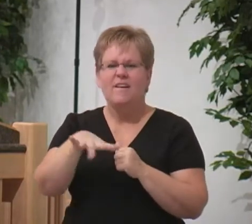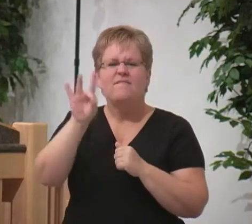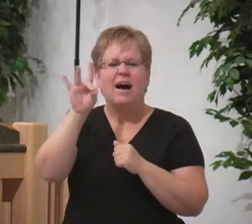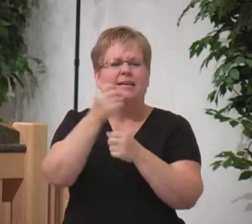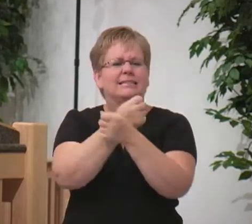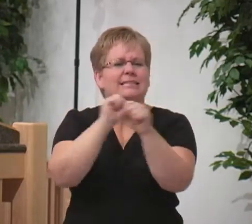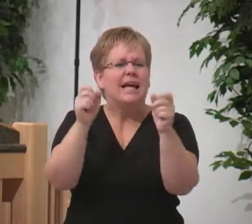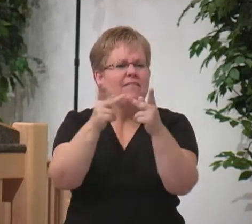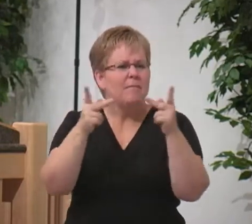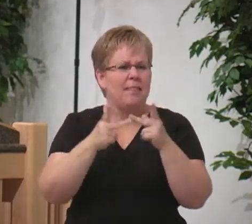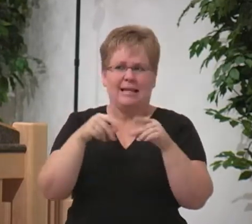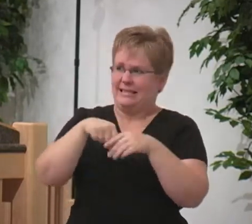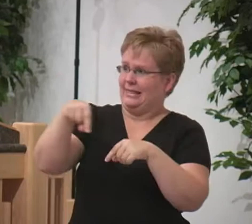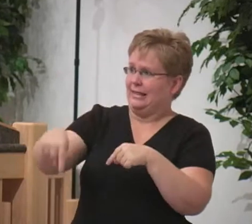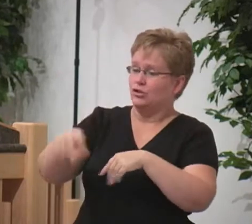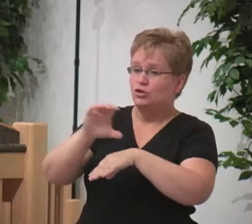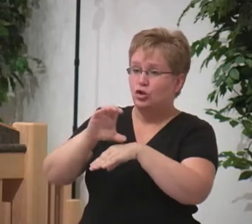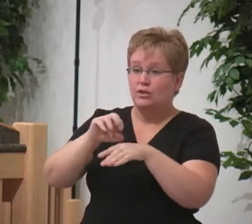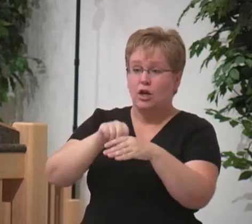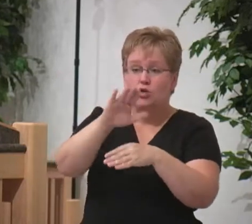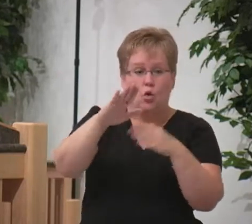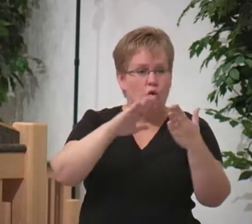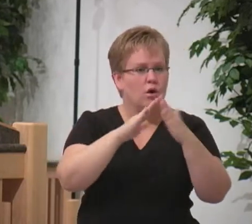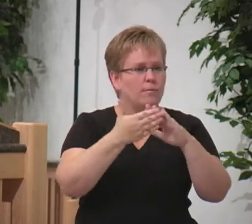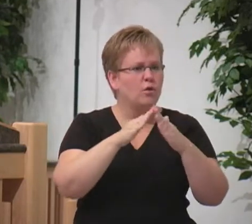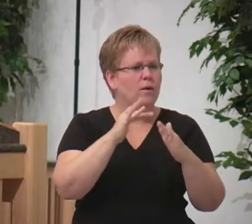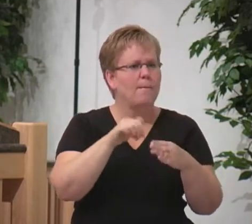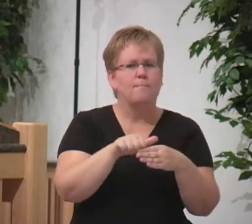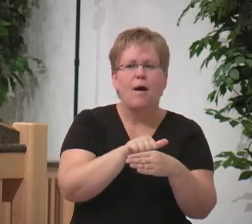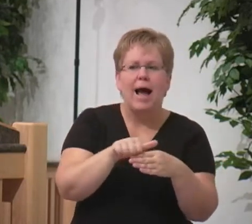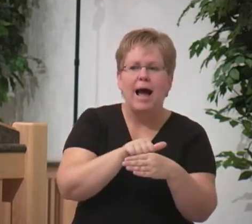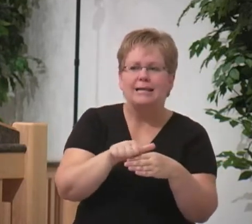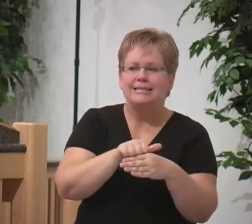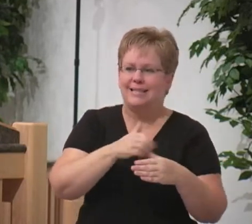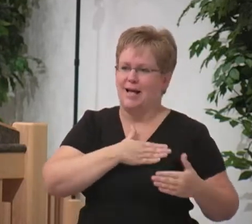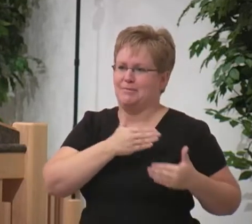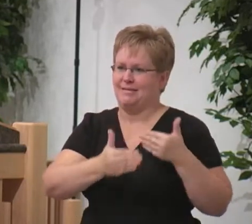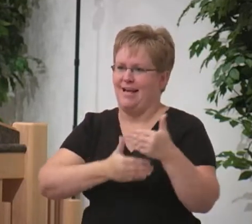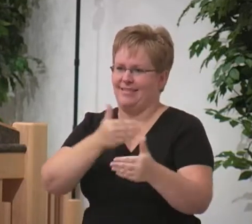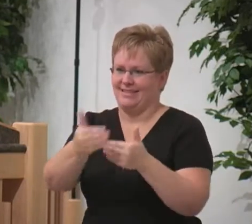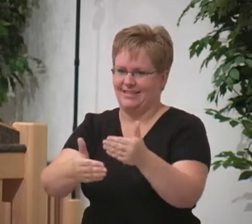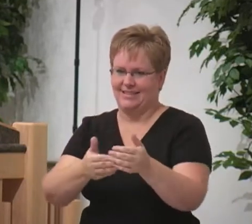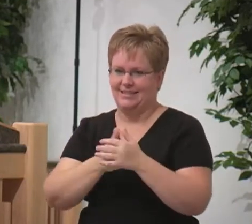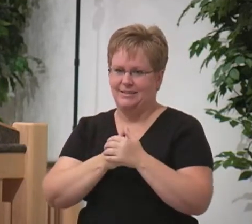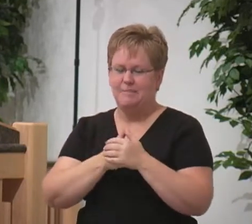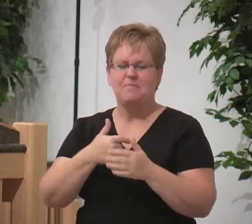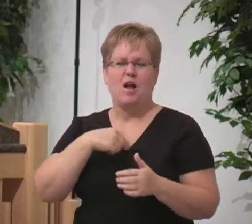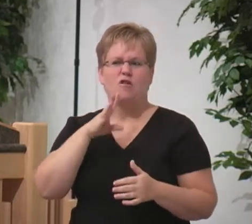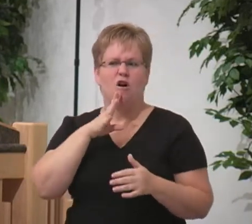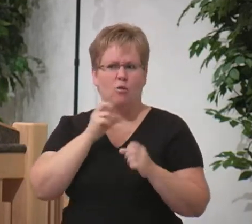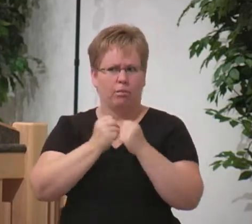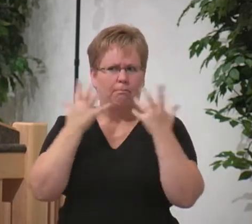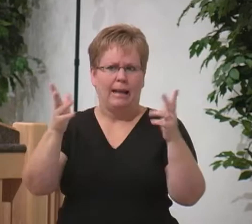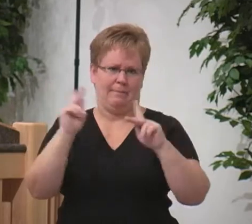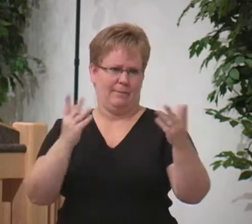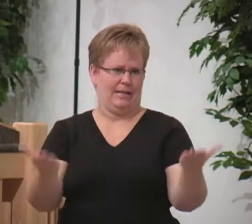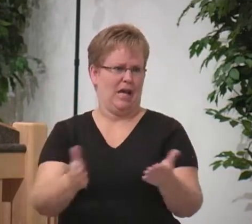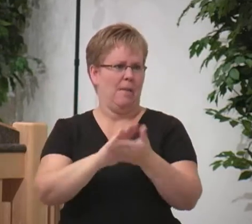our community, in our church, where we can practice hospitality. I talk to a lot of people here at Peace who will say things